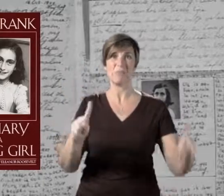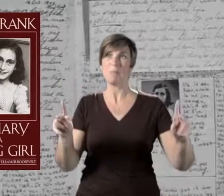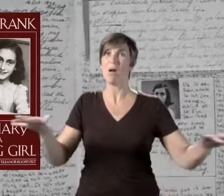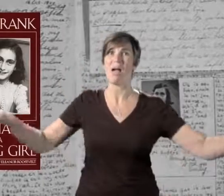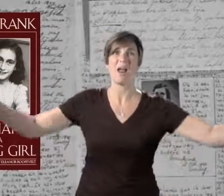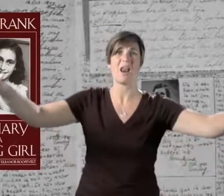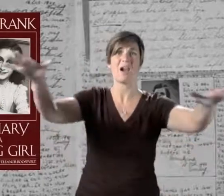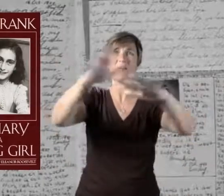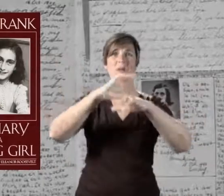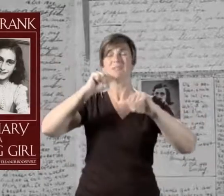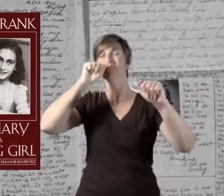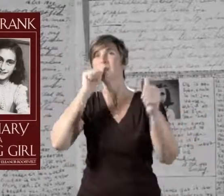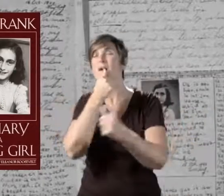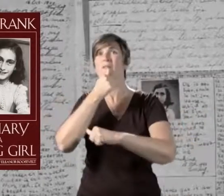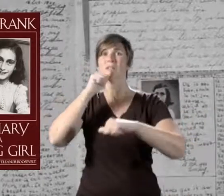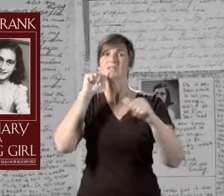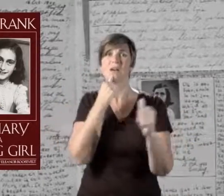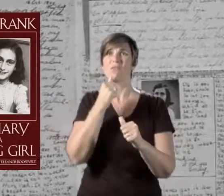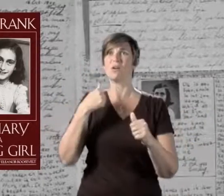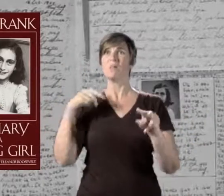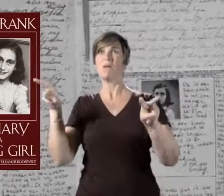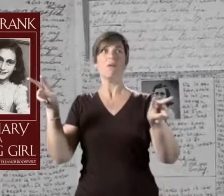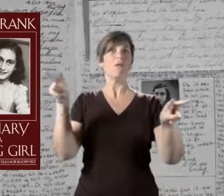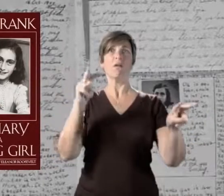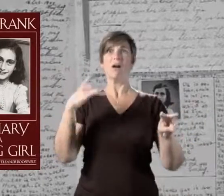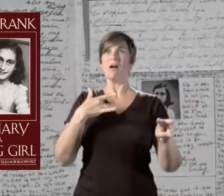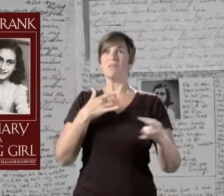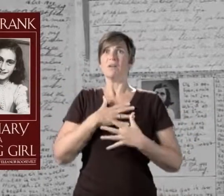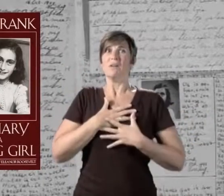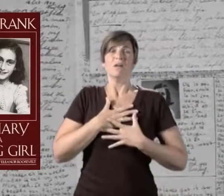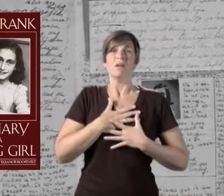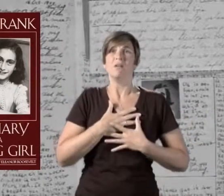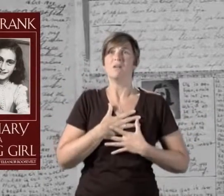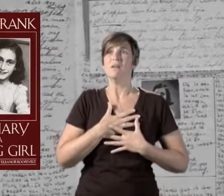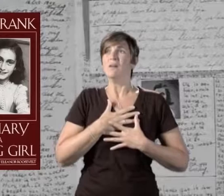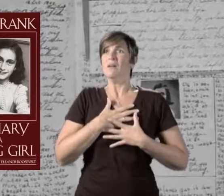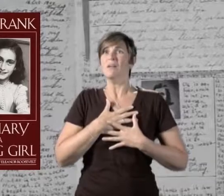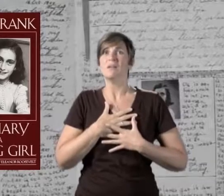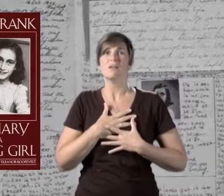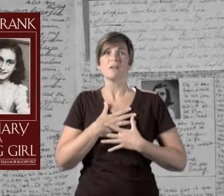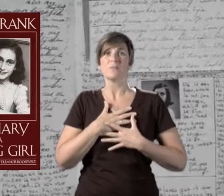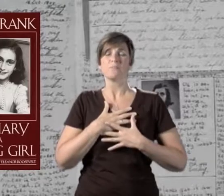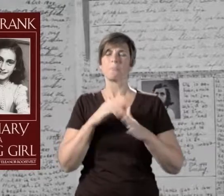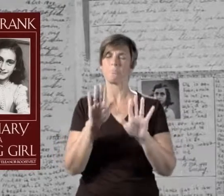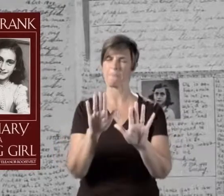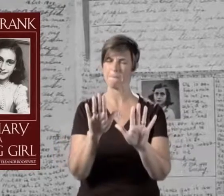I can feel the suffering of millions, and yet, if I look up to the heavens,